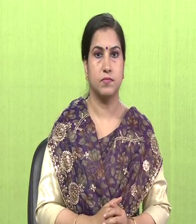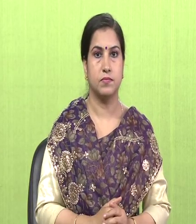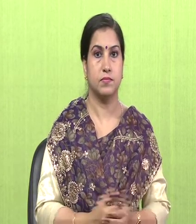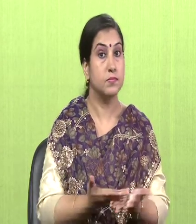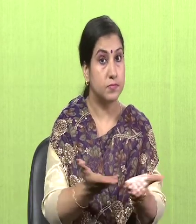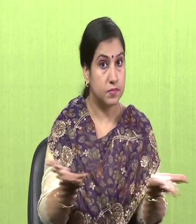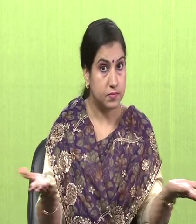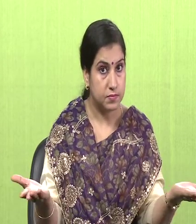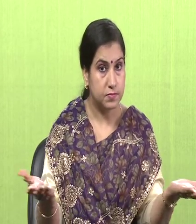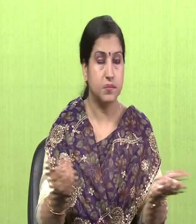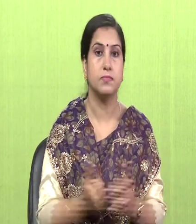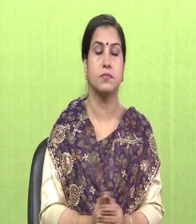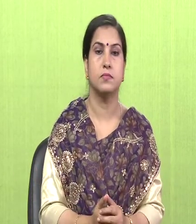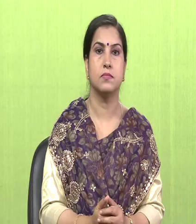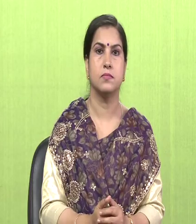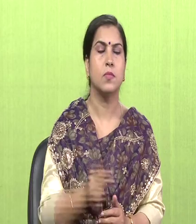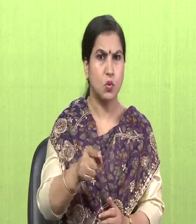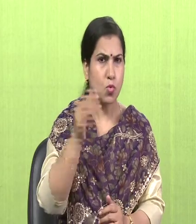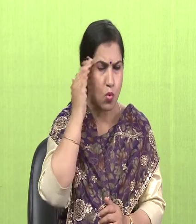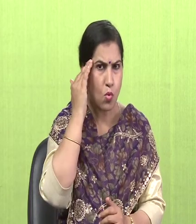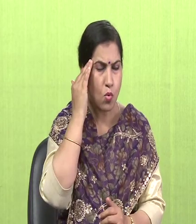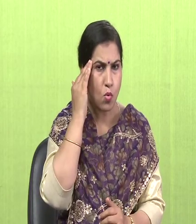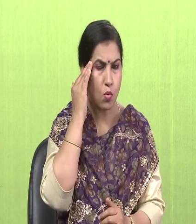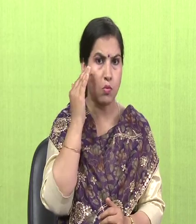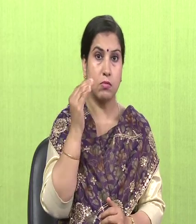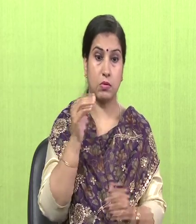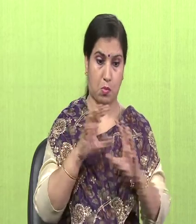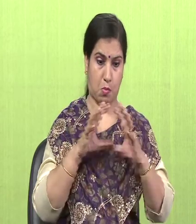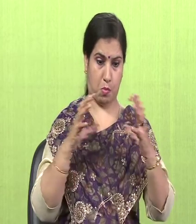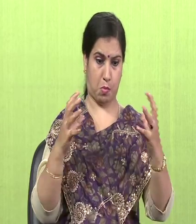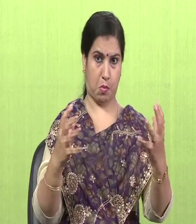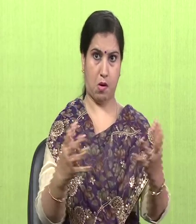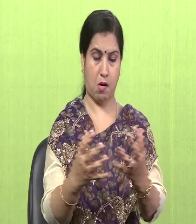Learners, can you tell the name of the biggest democracy in the world?